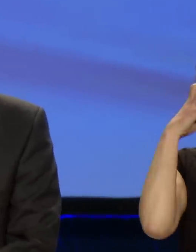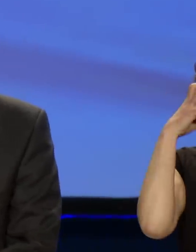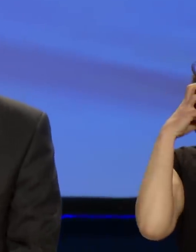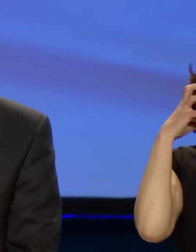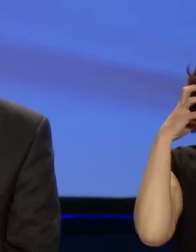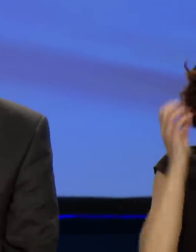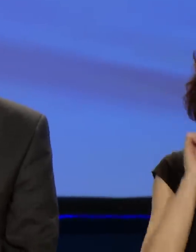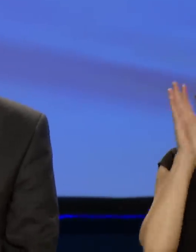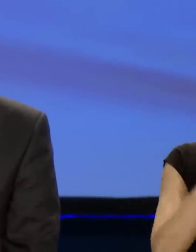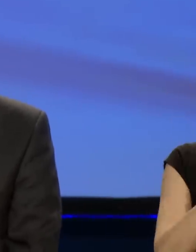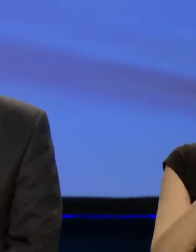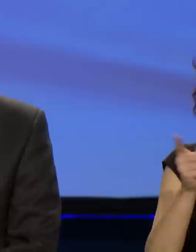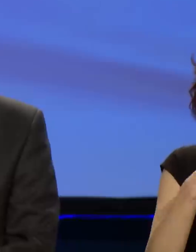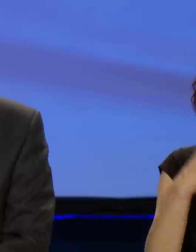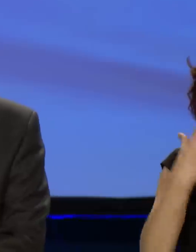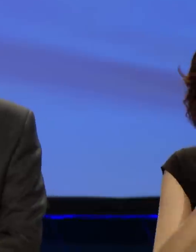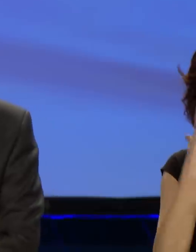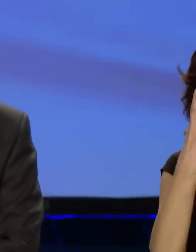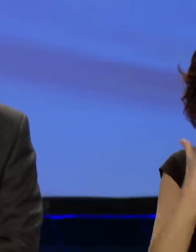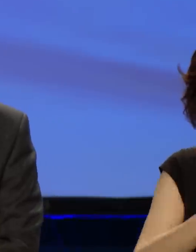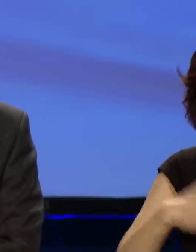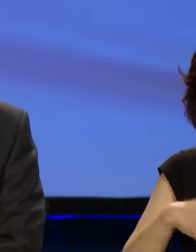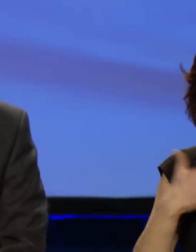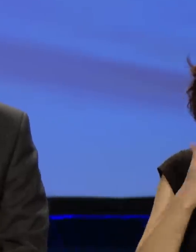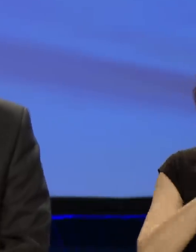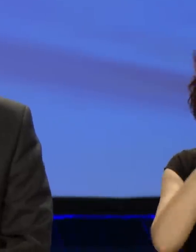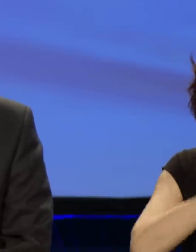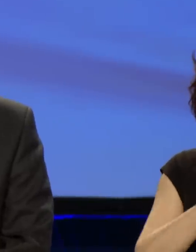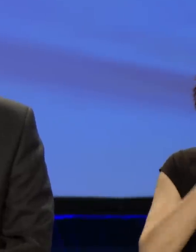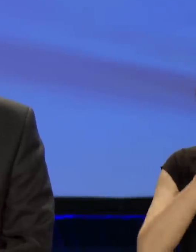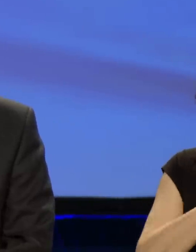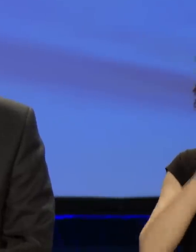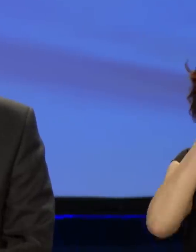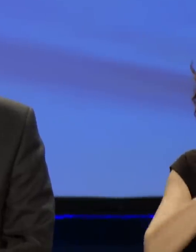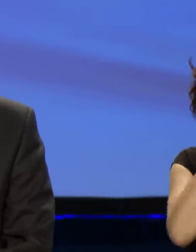onto the parody site Angry Salmond, hashtag sexy socialism.